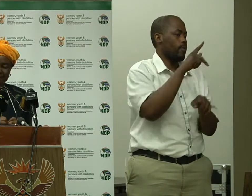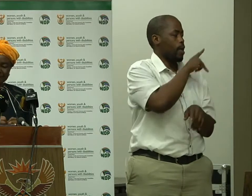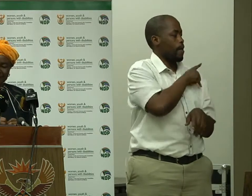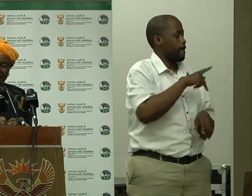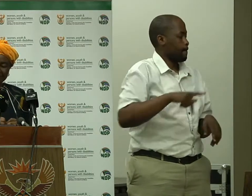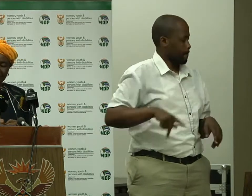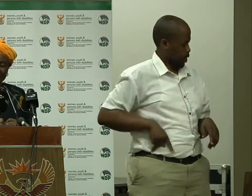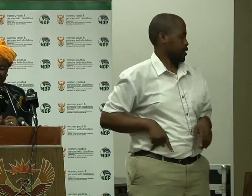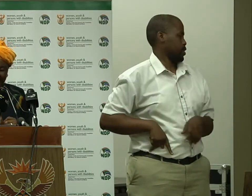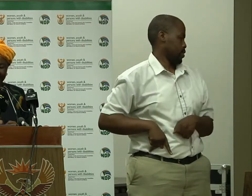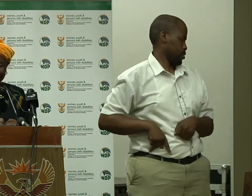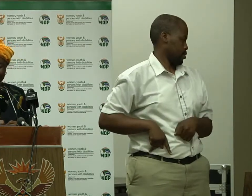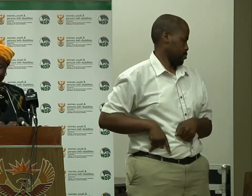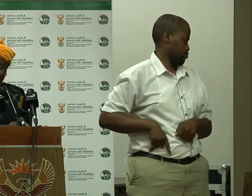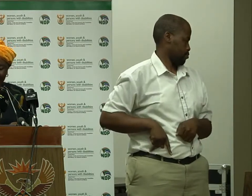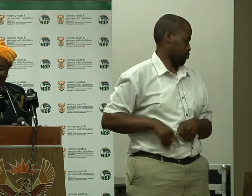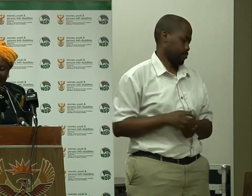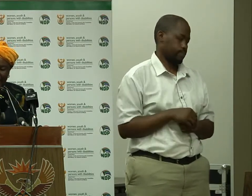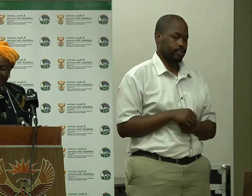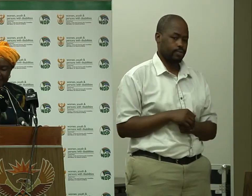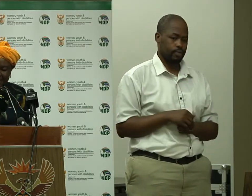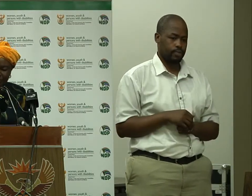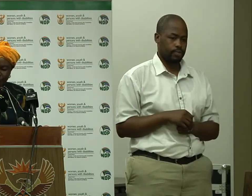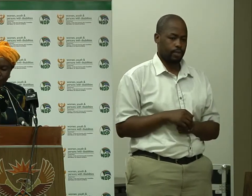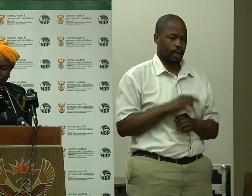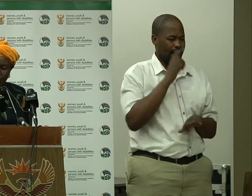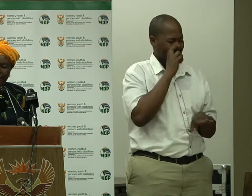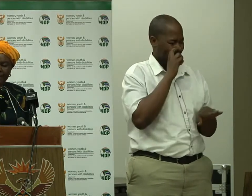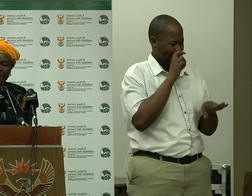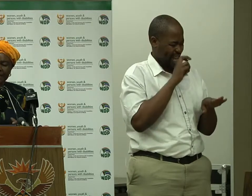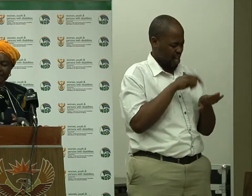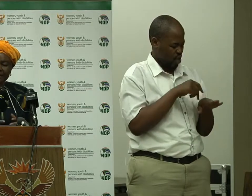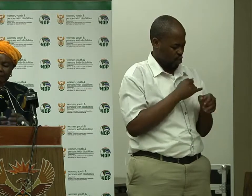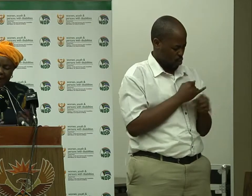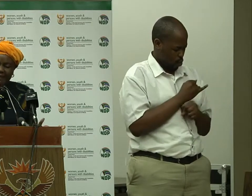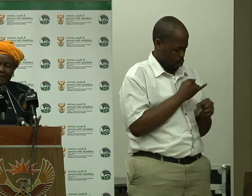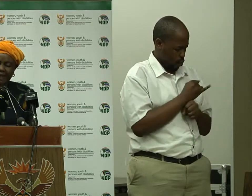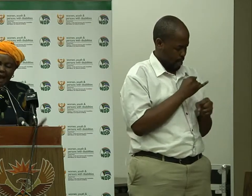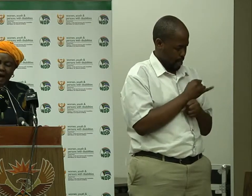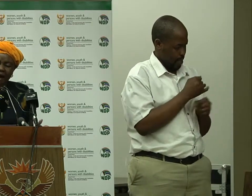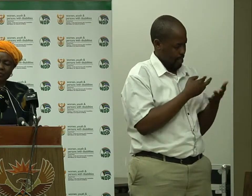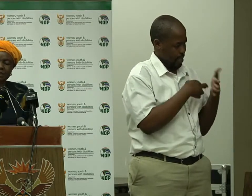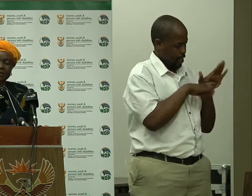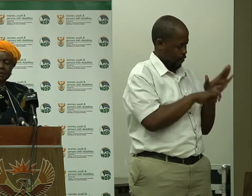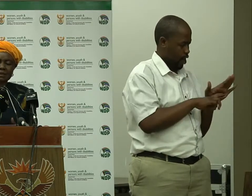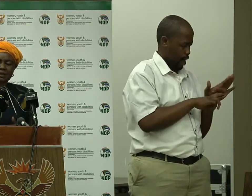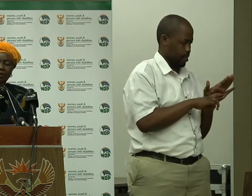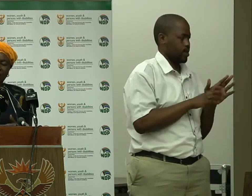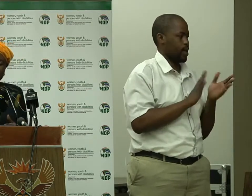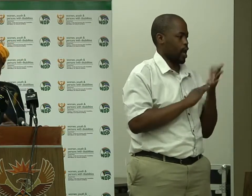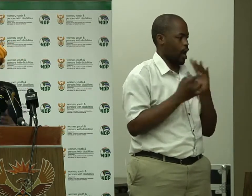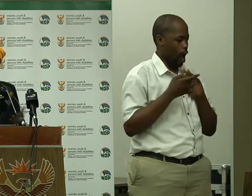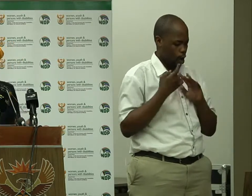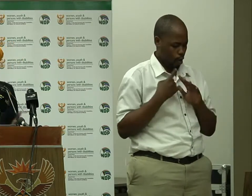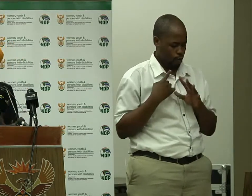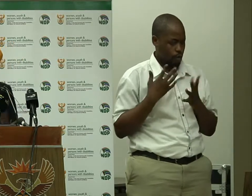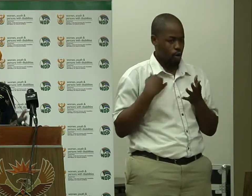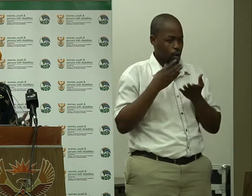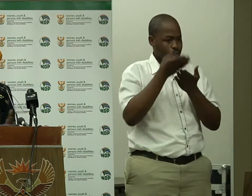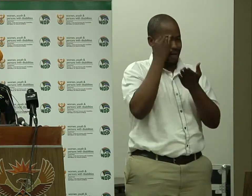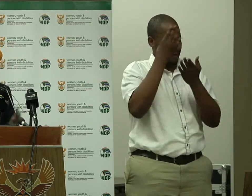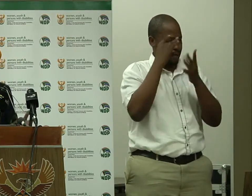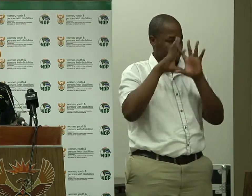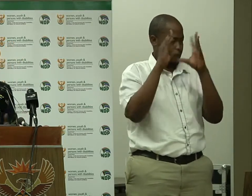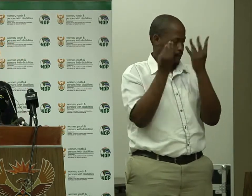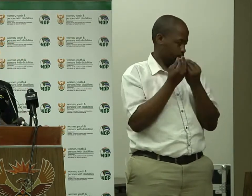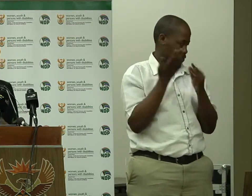president himself directly. I just need to quickly reflect and account on the lessons we've